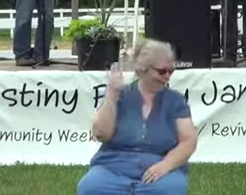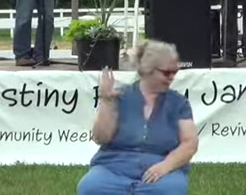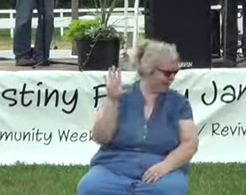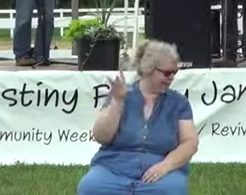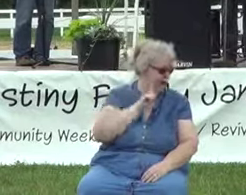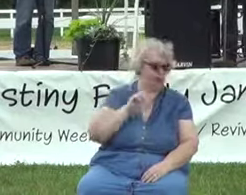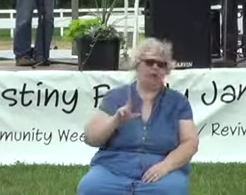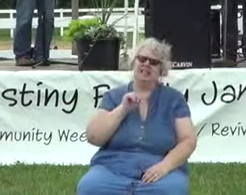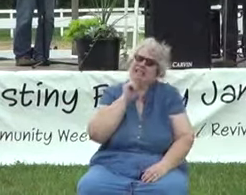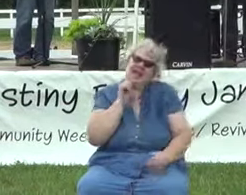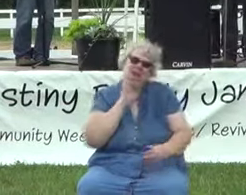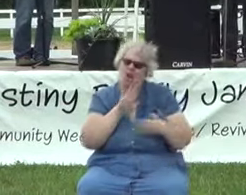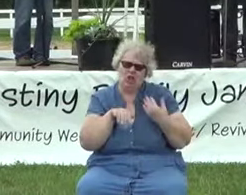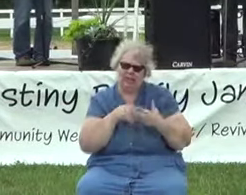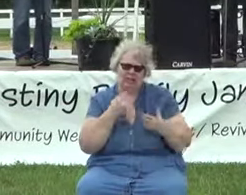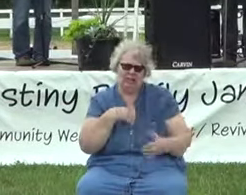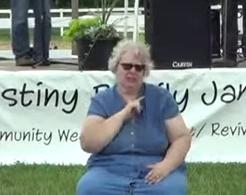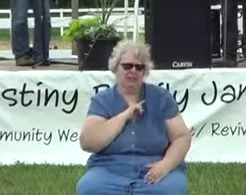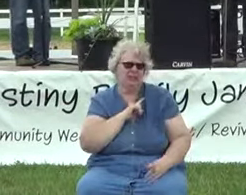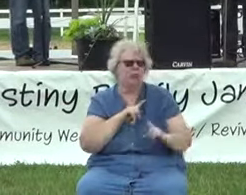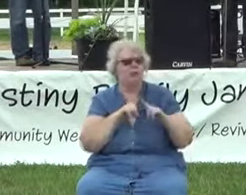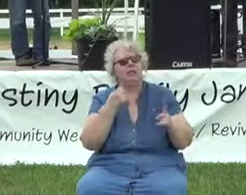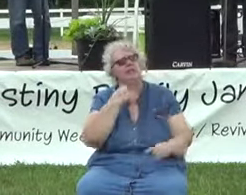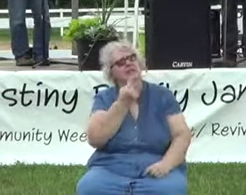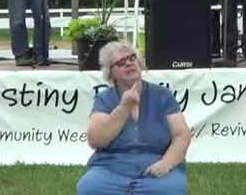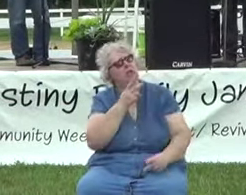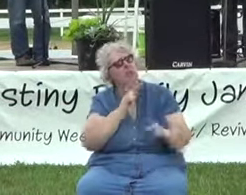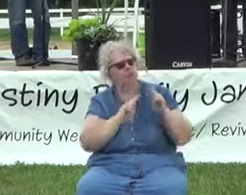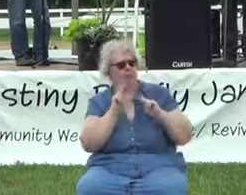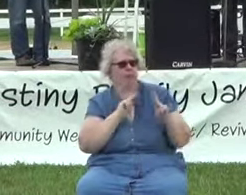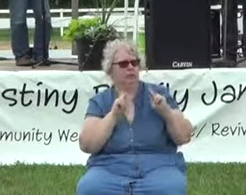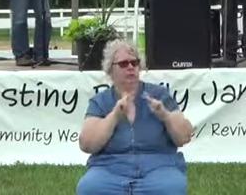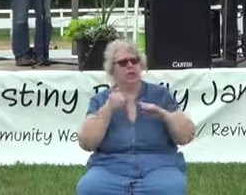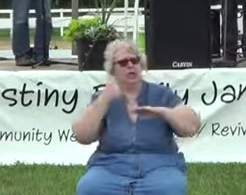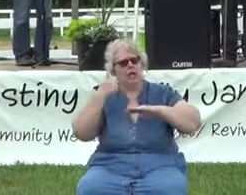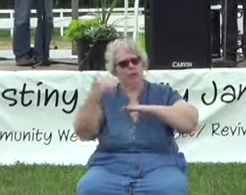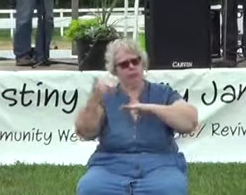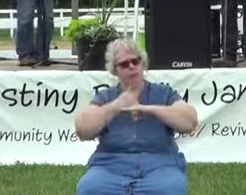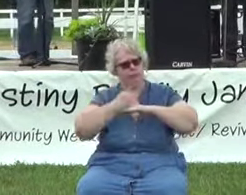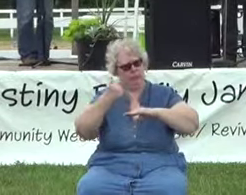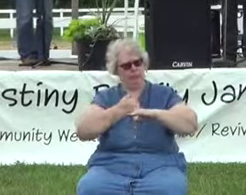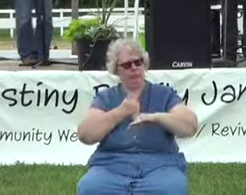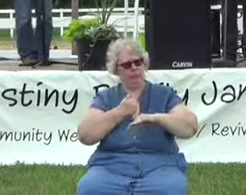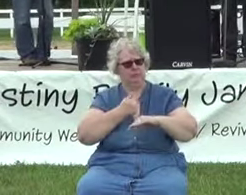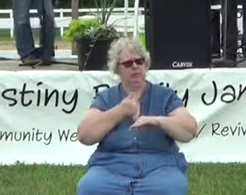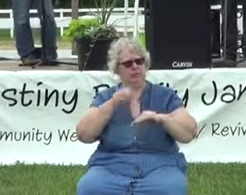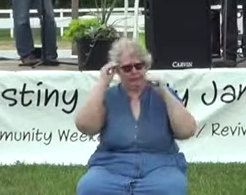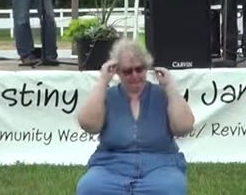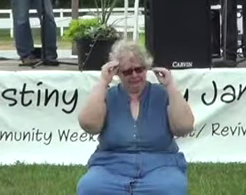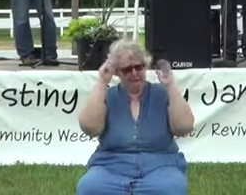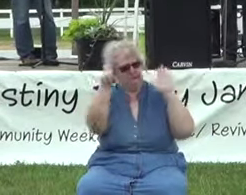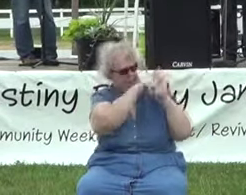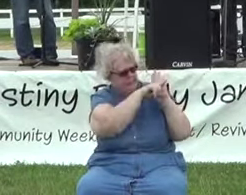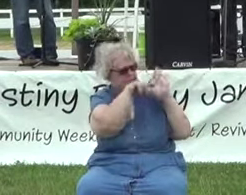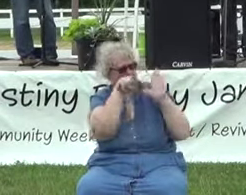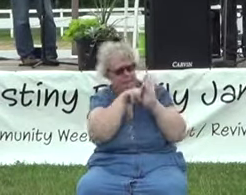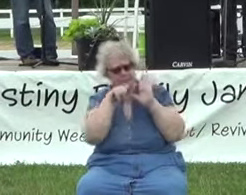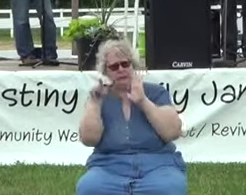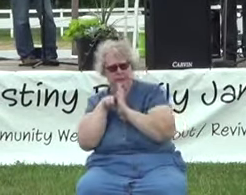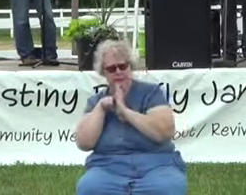not all of us. And I always tell people, I get accused of preaching negative and everything. I'm a realist. There's